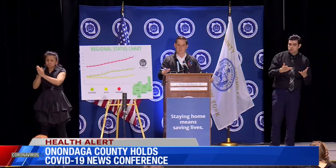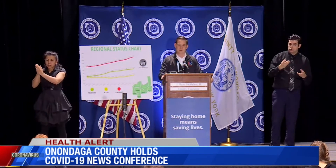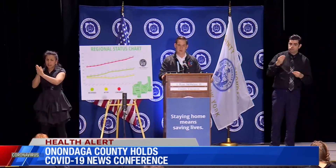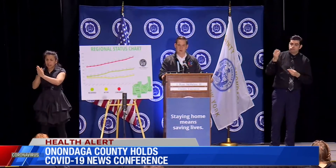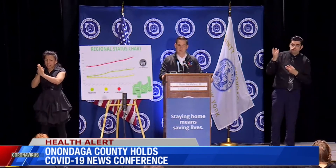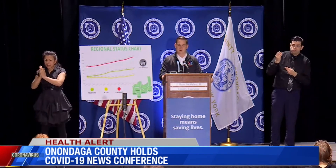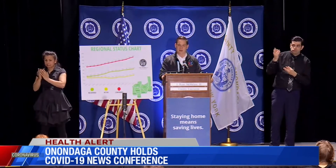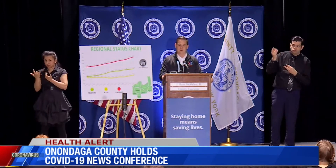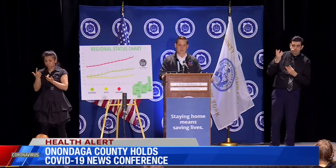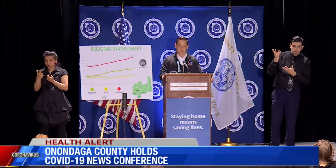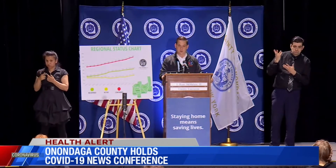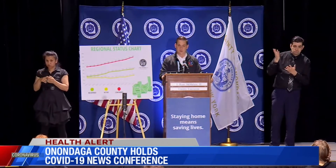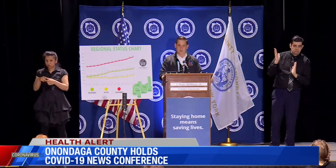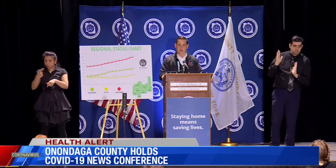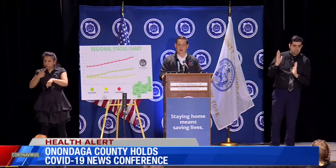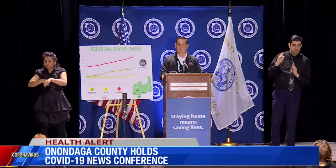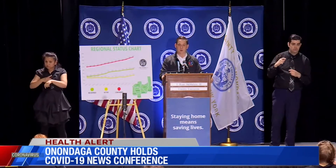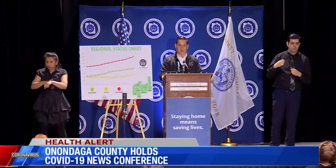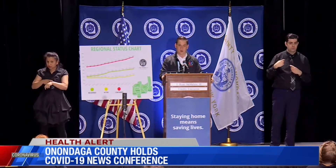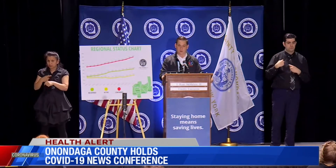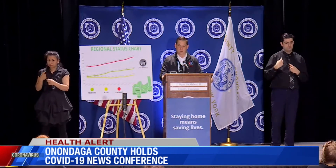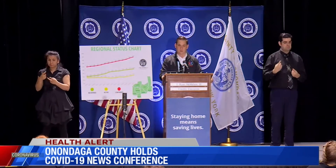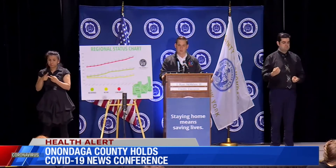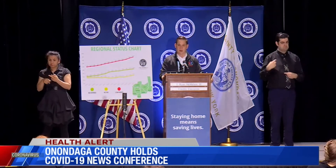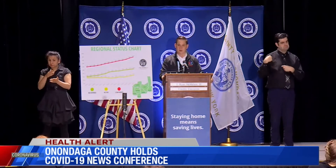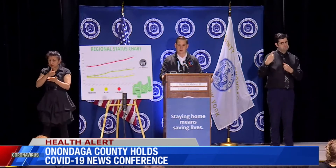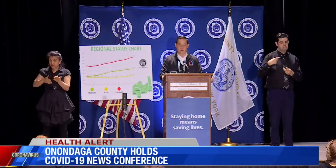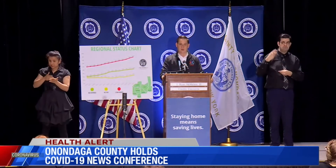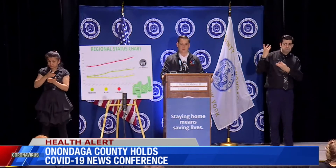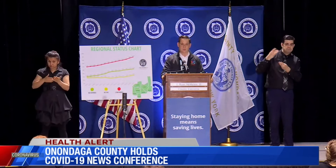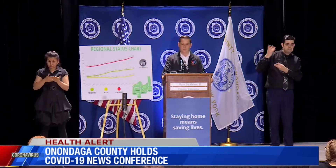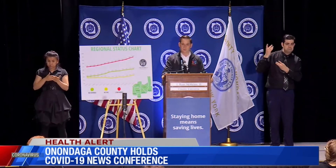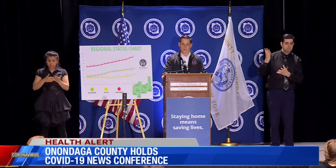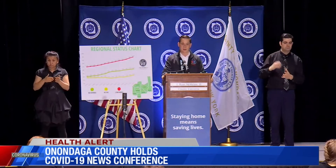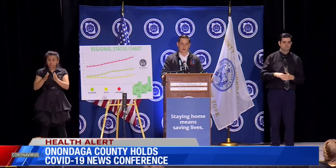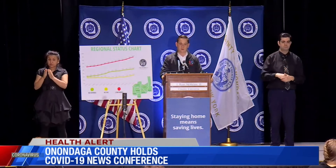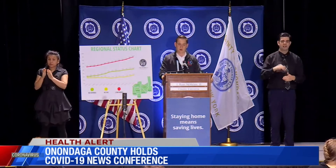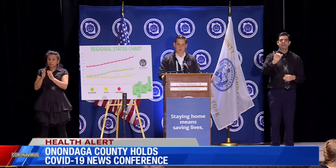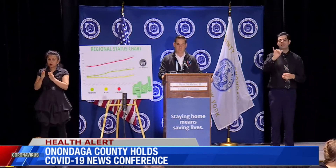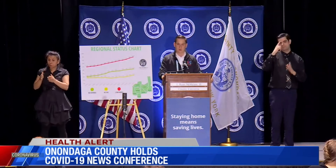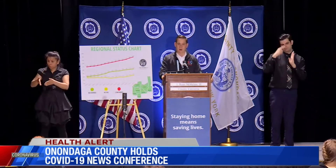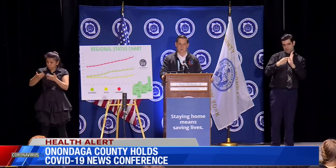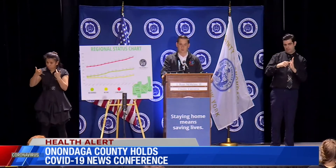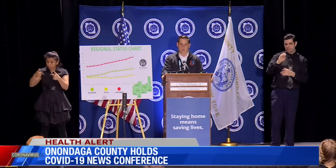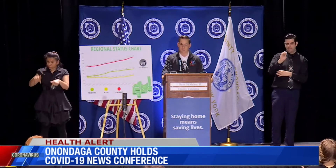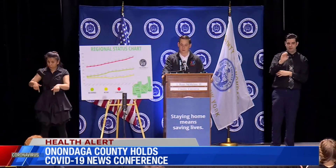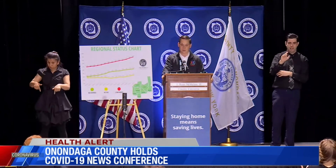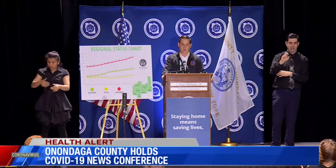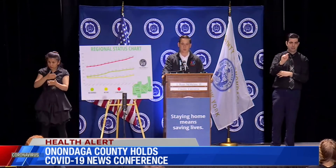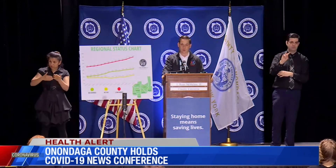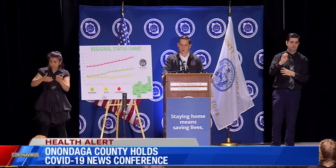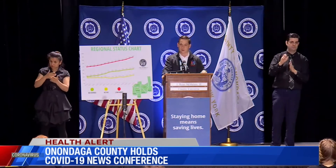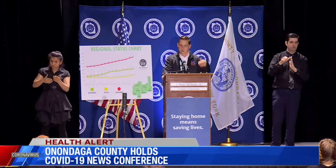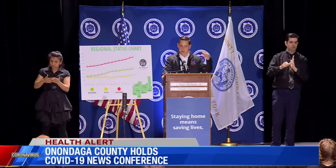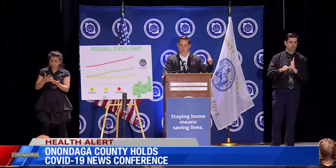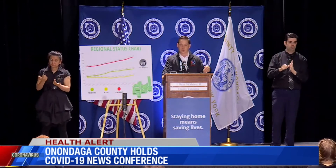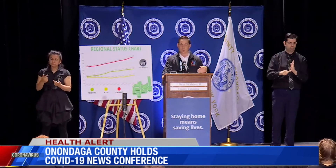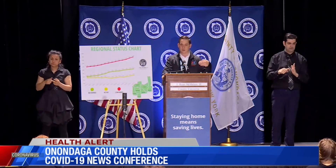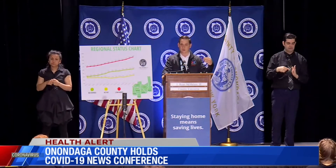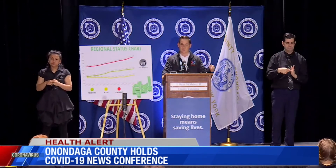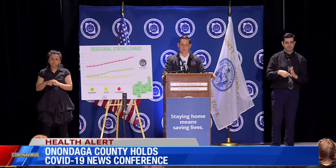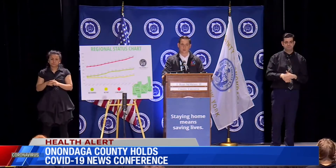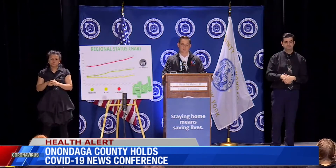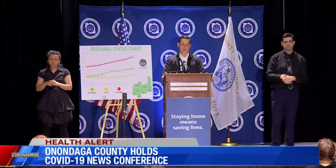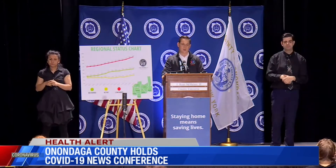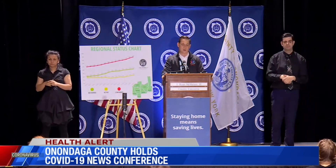whole time. Elective surgeries didn't come out of nowhere, right? You have people like myself and throughout leaders saying, we can do this. Let us